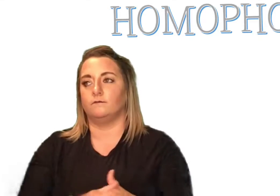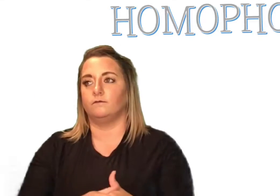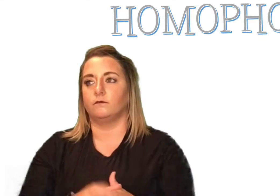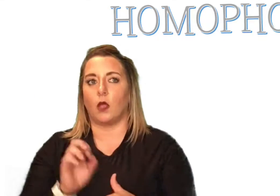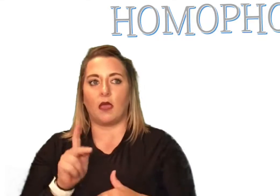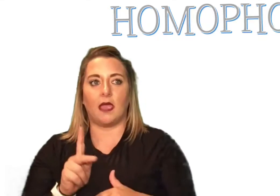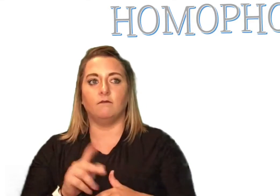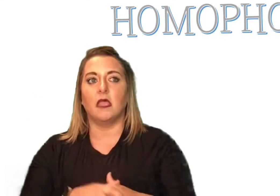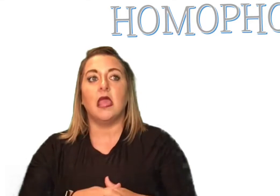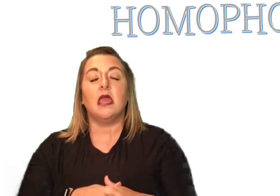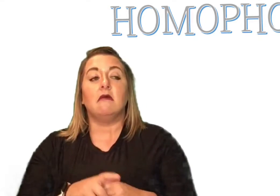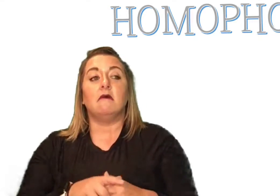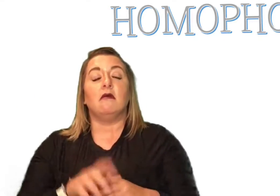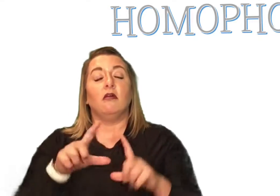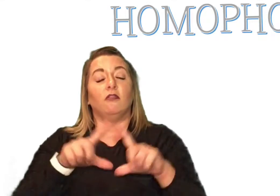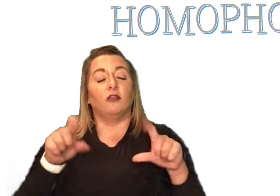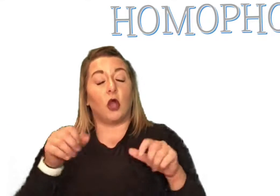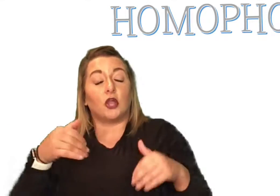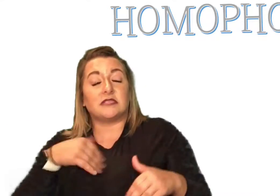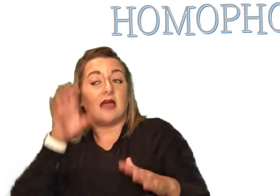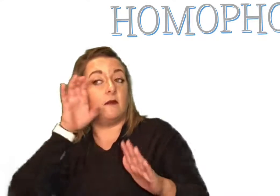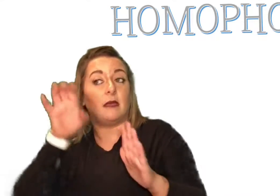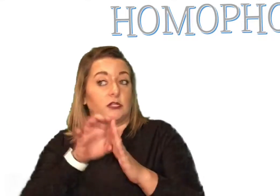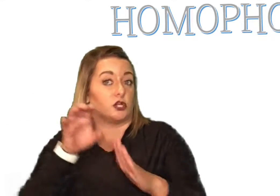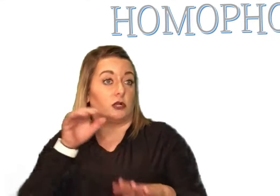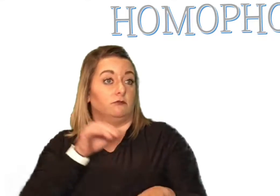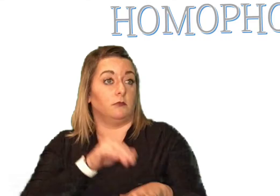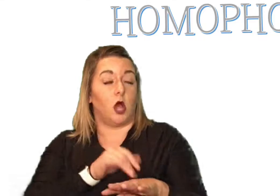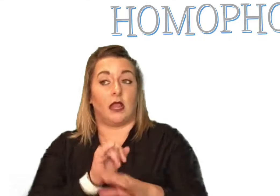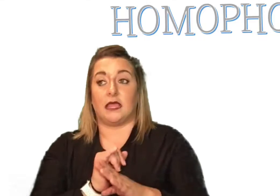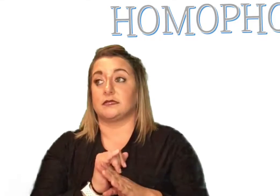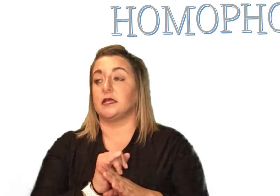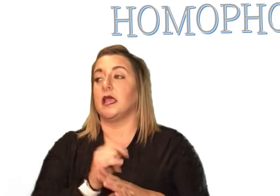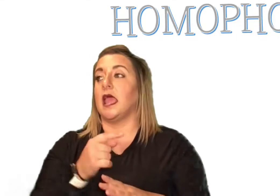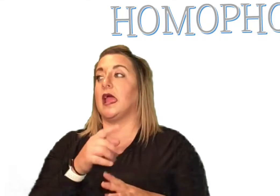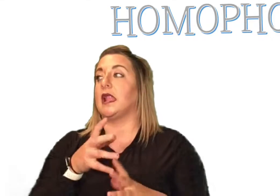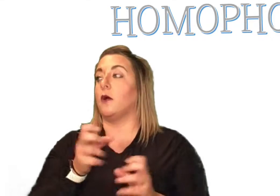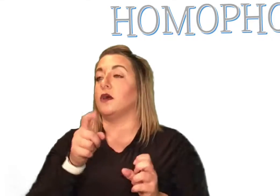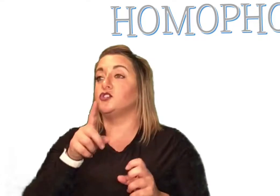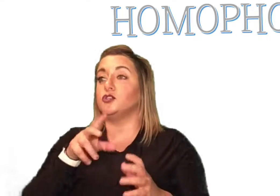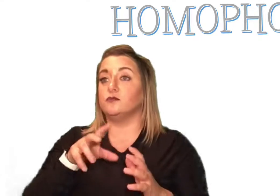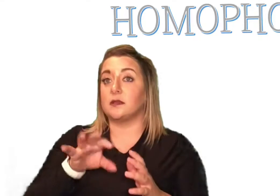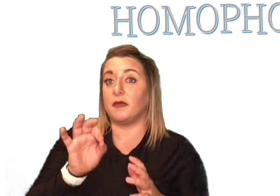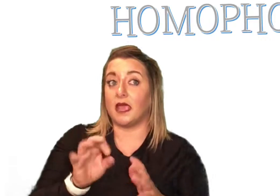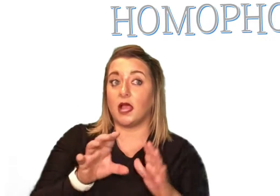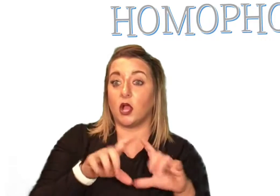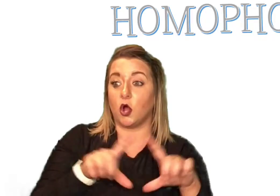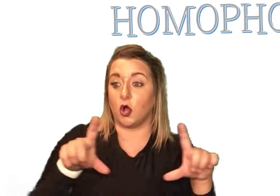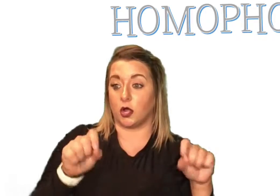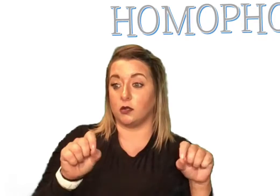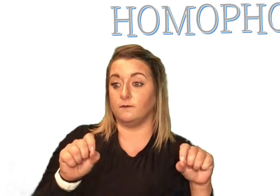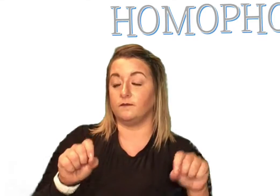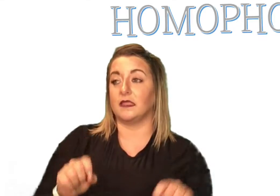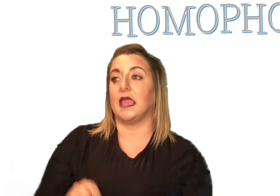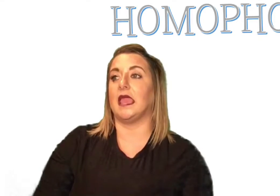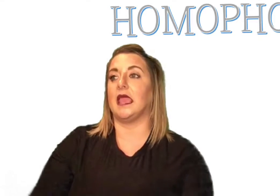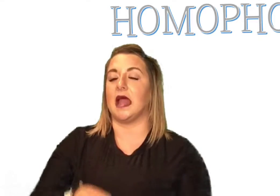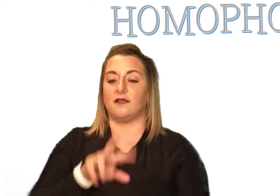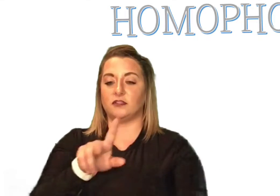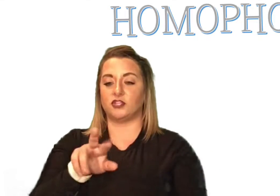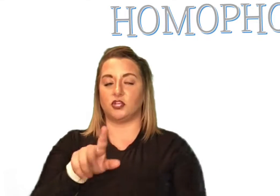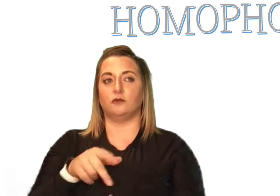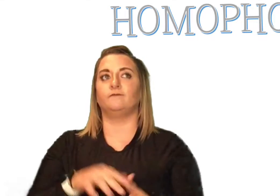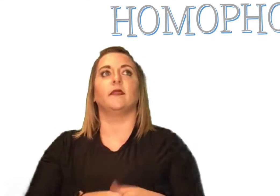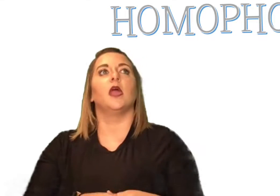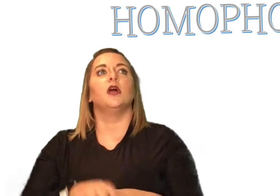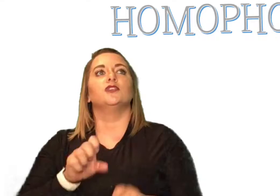one, okay? The cards have a picture on it and I want you to pick a card and